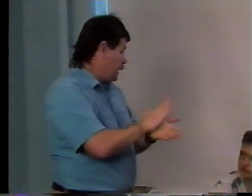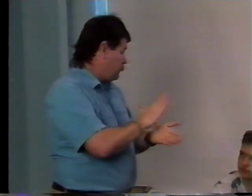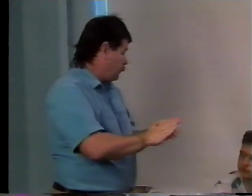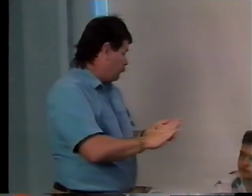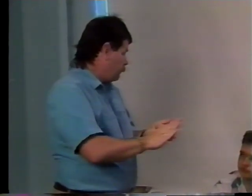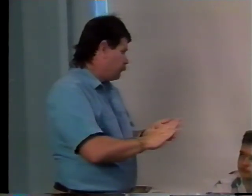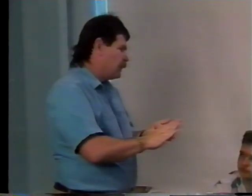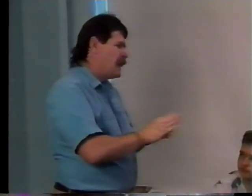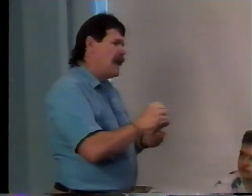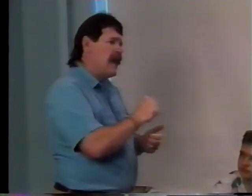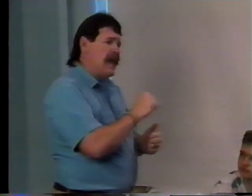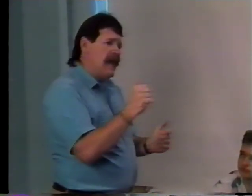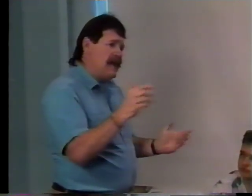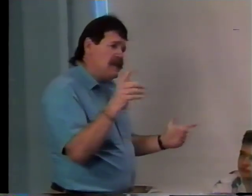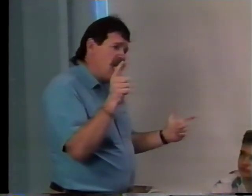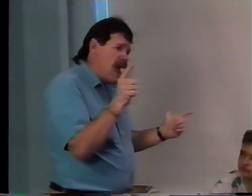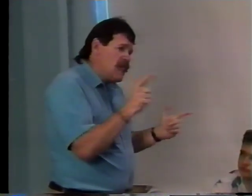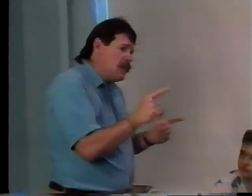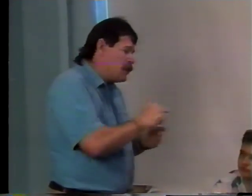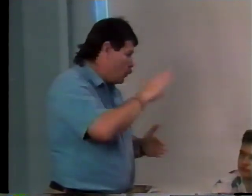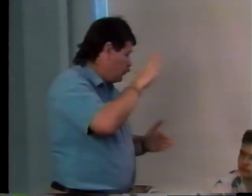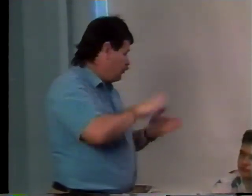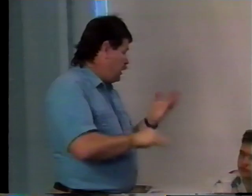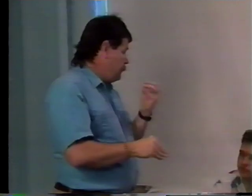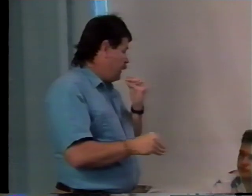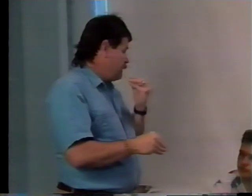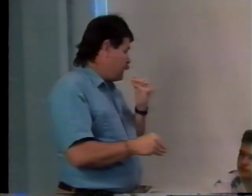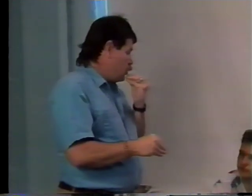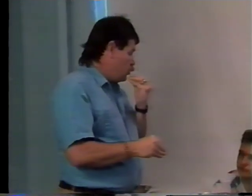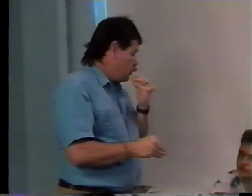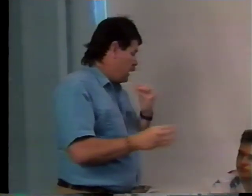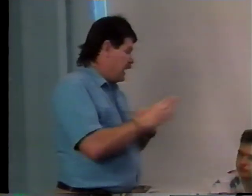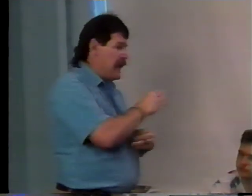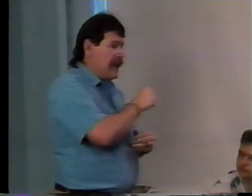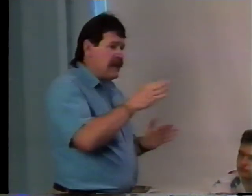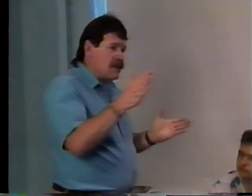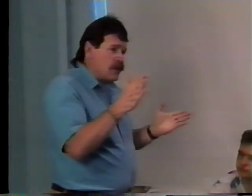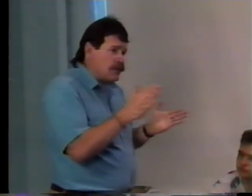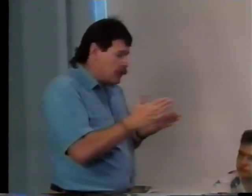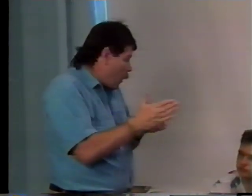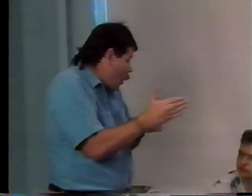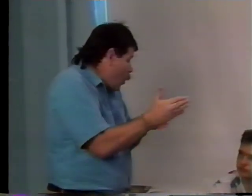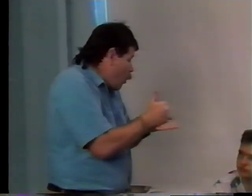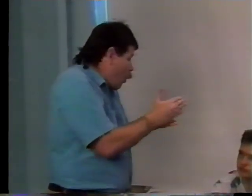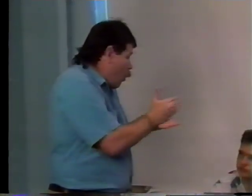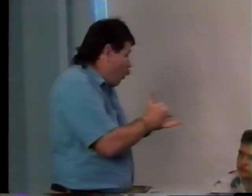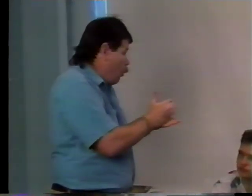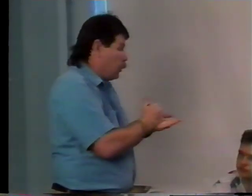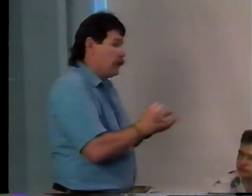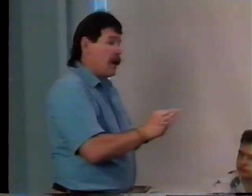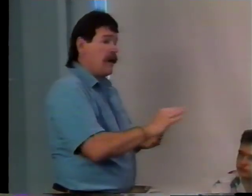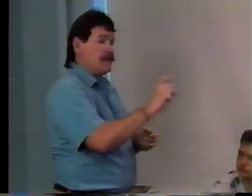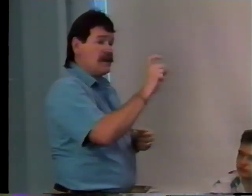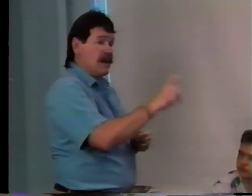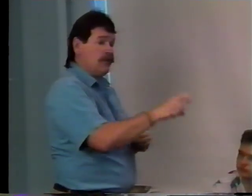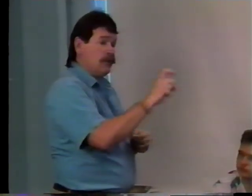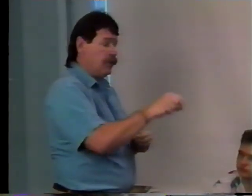paper, and a little cheap food, and a small hoard of